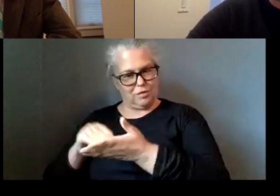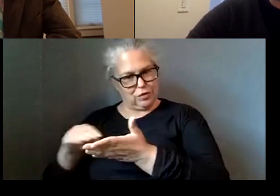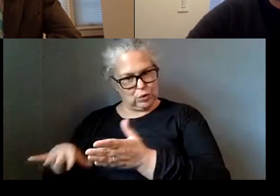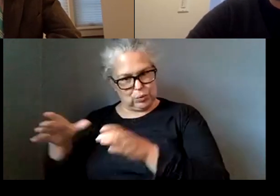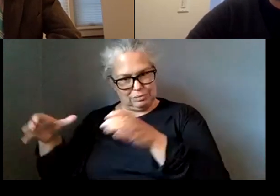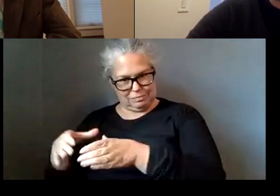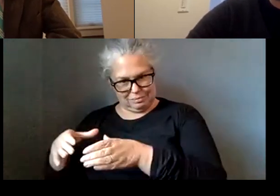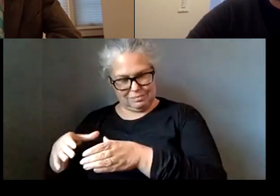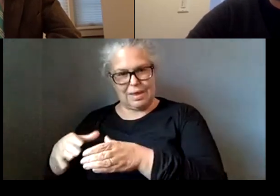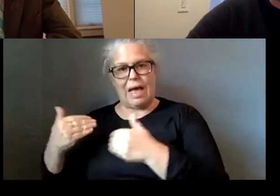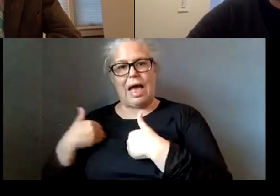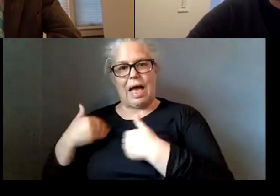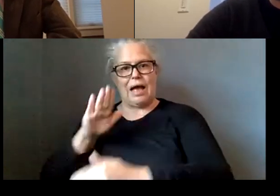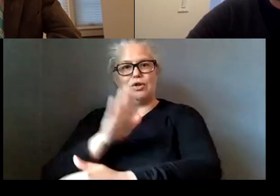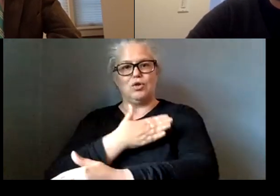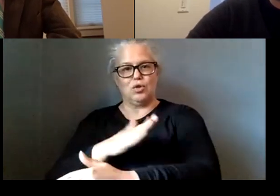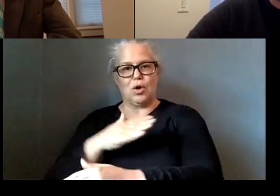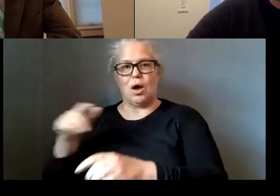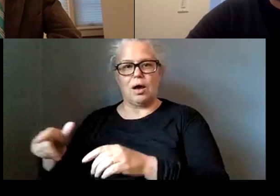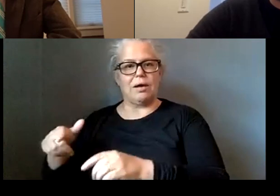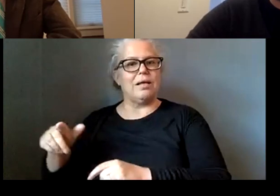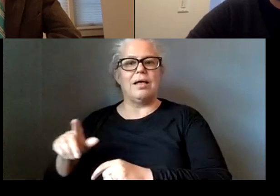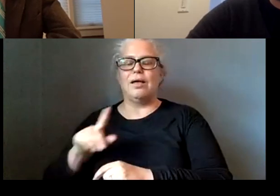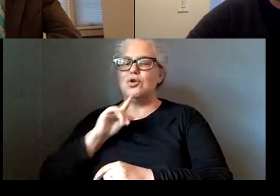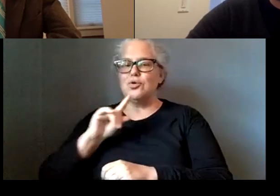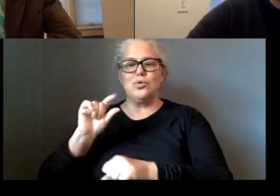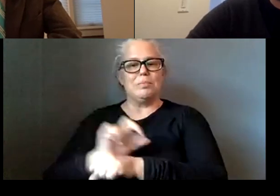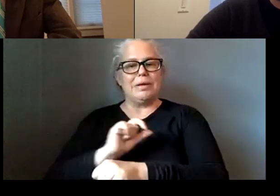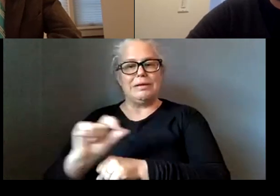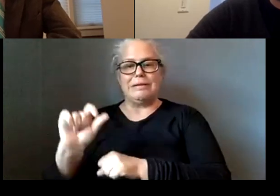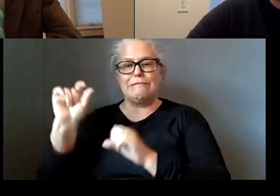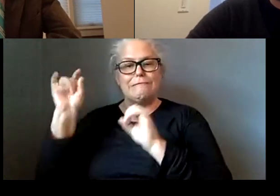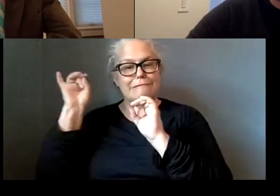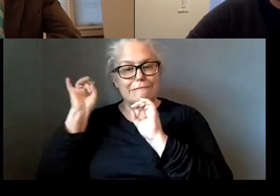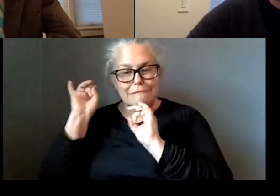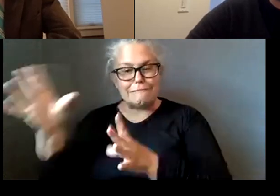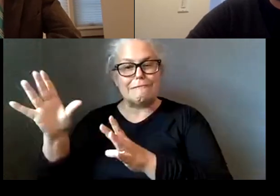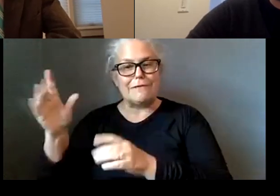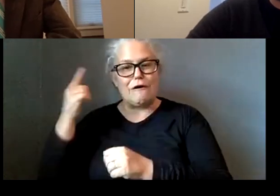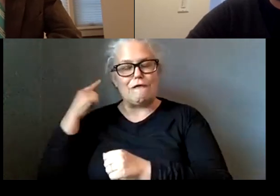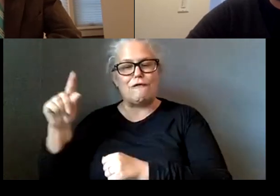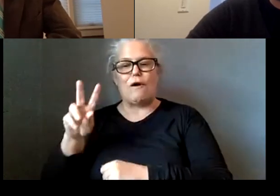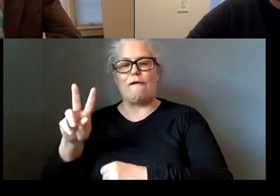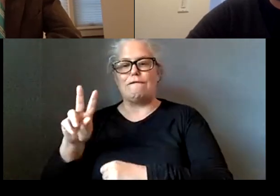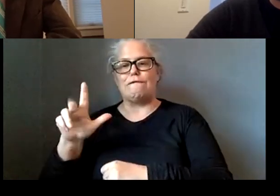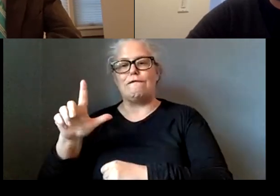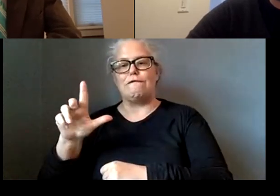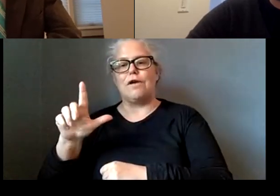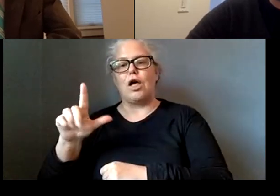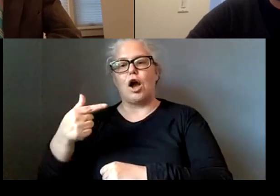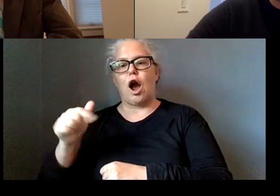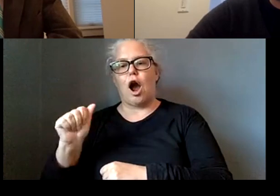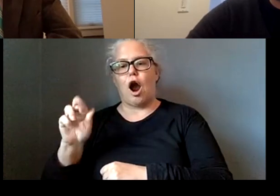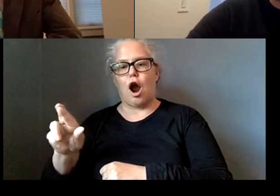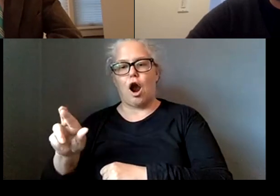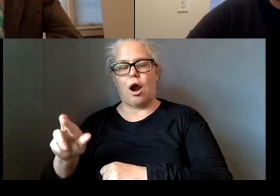had songs that were absolutely off the charts in terms of being vulgar, and they loved to play them for